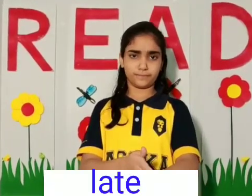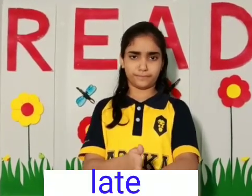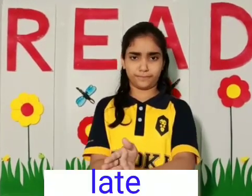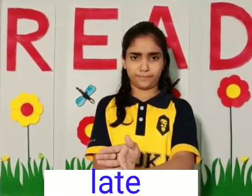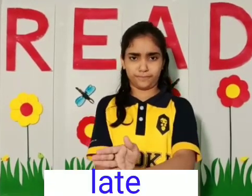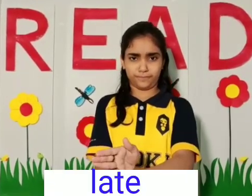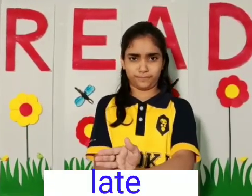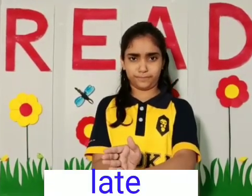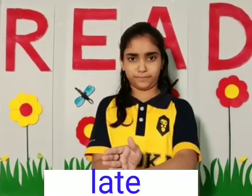Late,